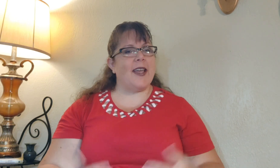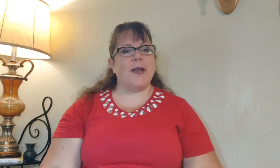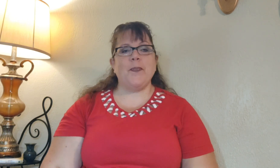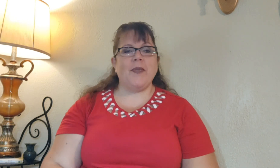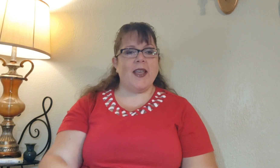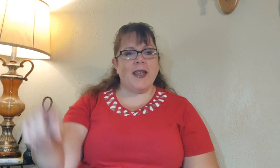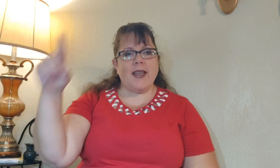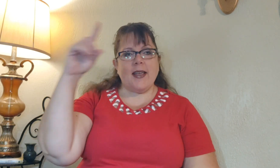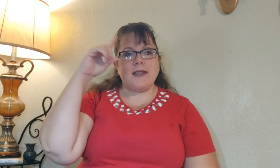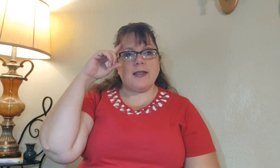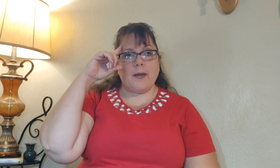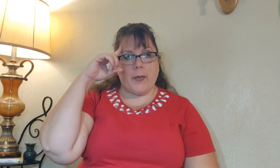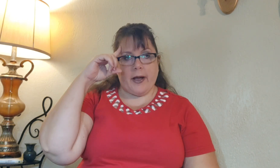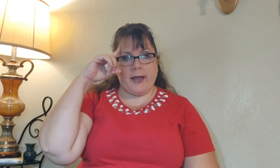say, it's the mind